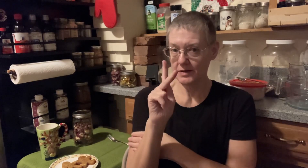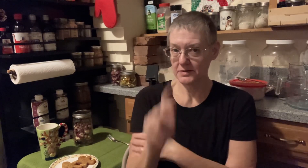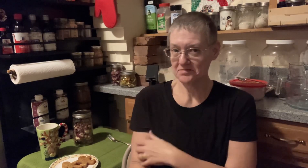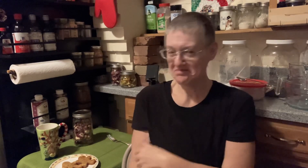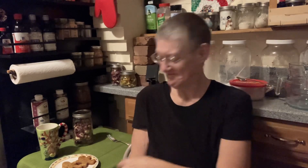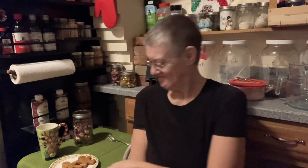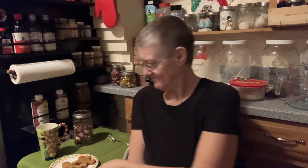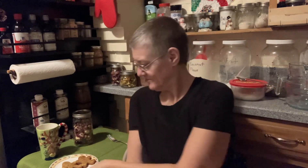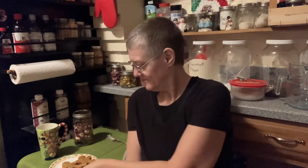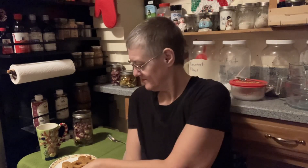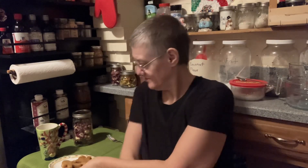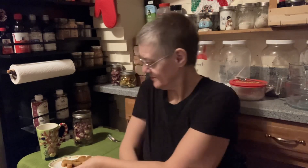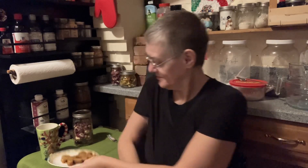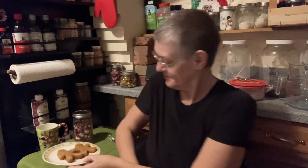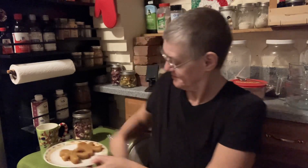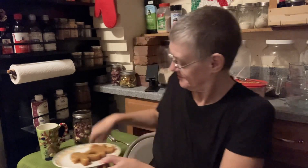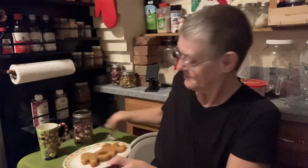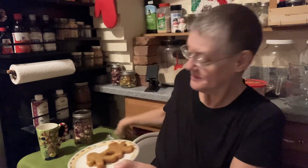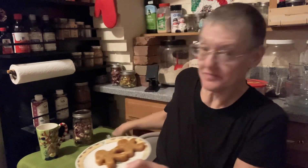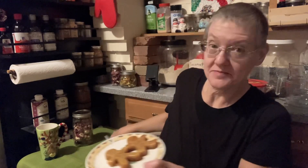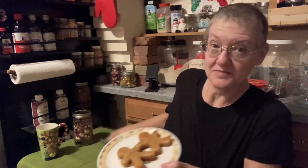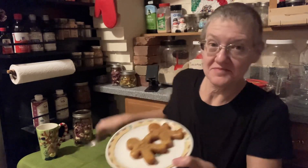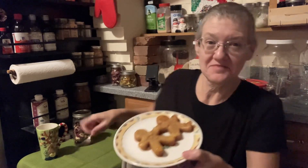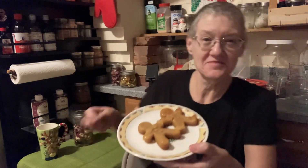a taste, and this will be my morning snack.